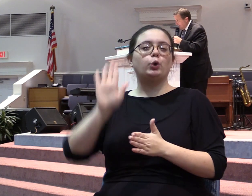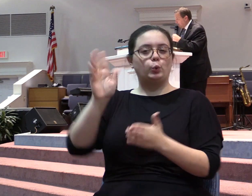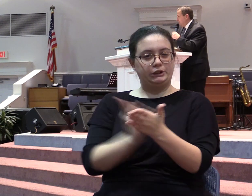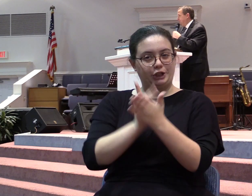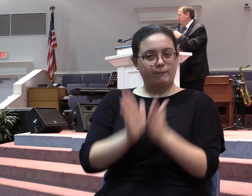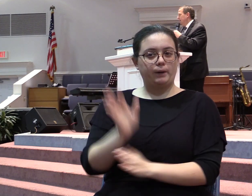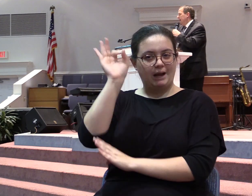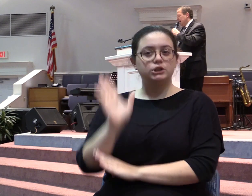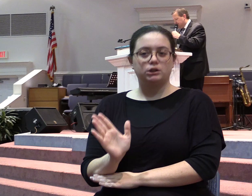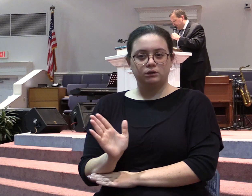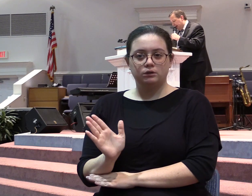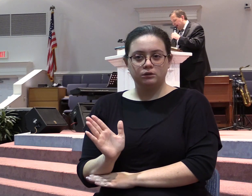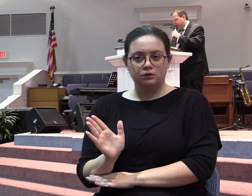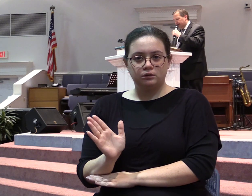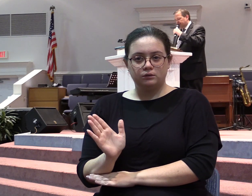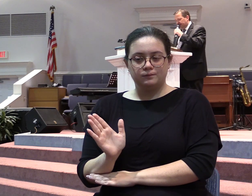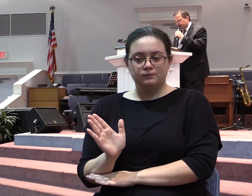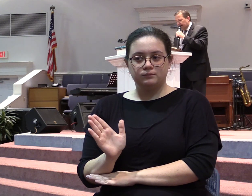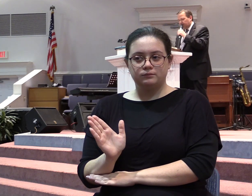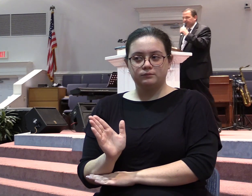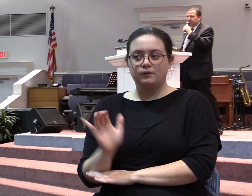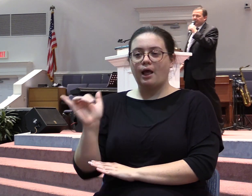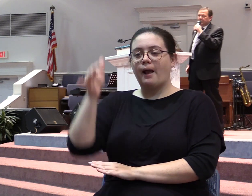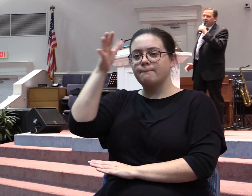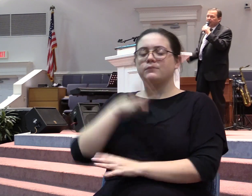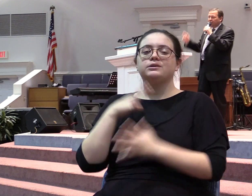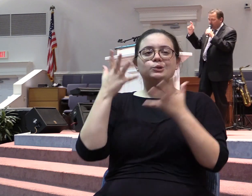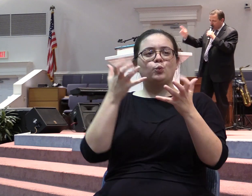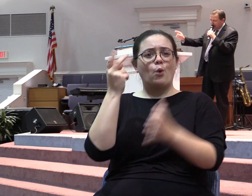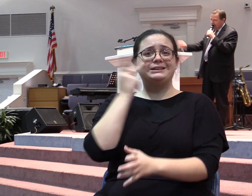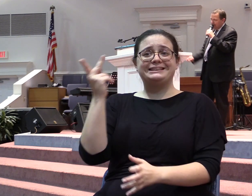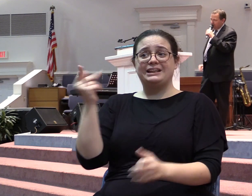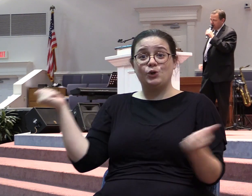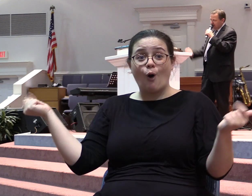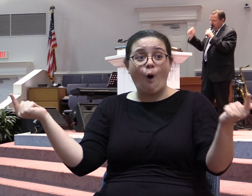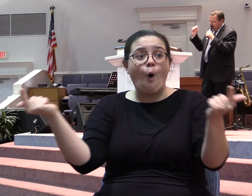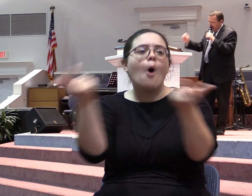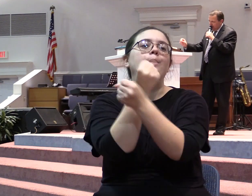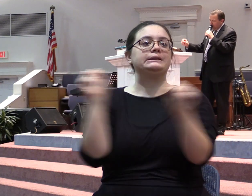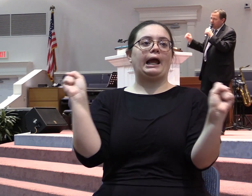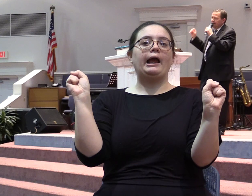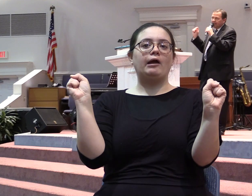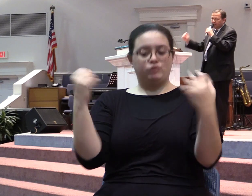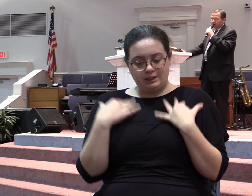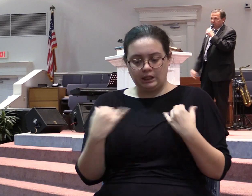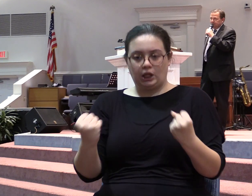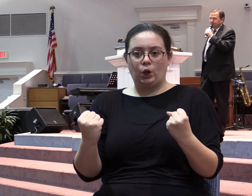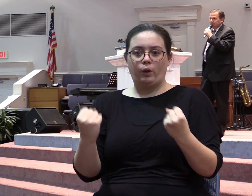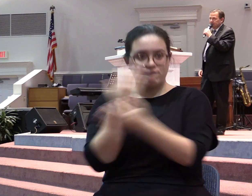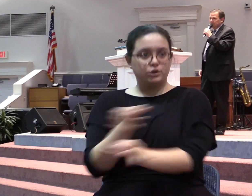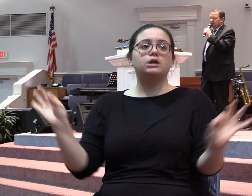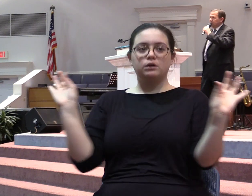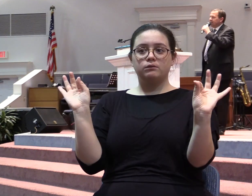your pastor. Amen. As a man that is desirous to see you saved, healed, and delivered.